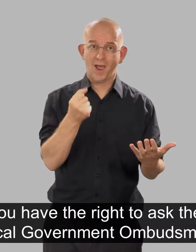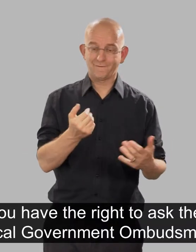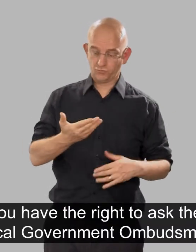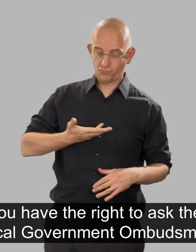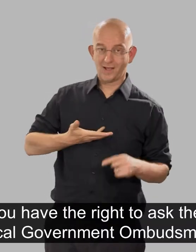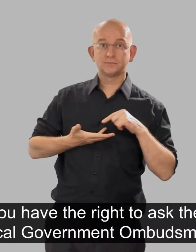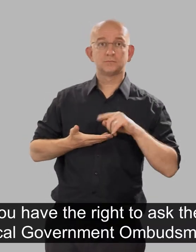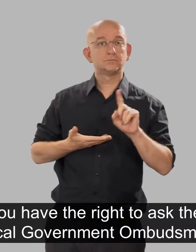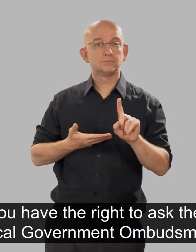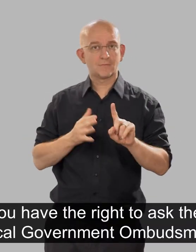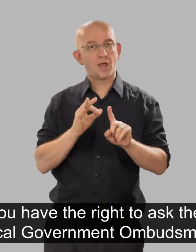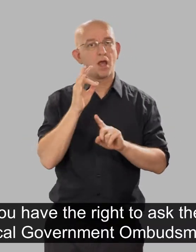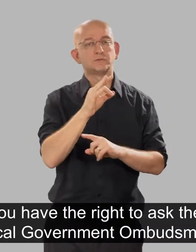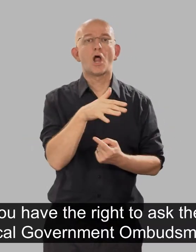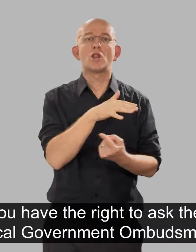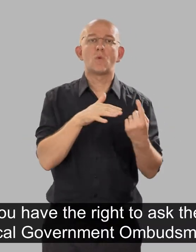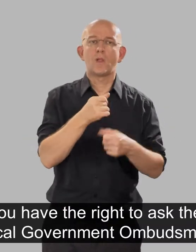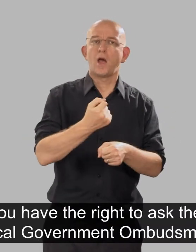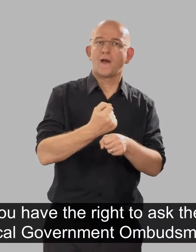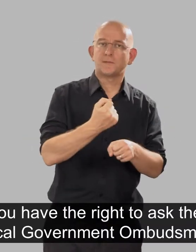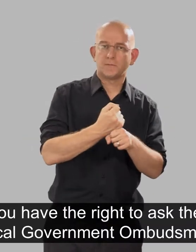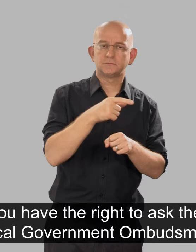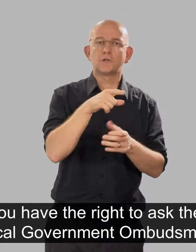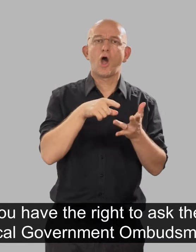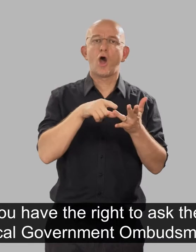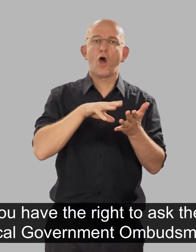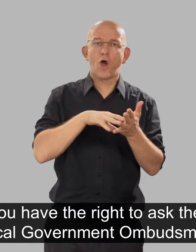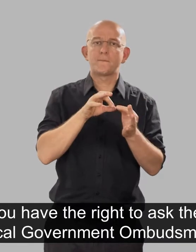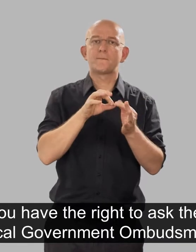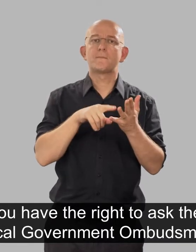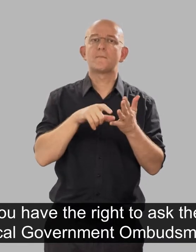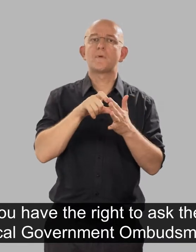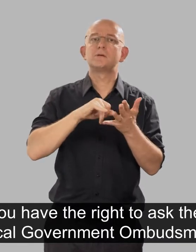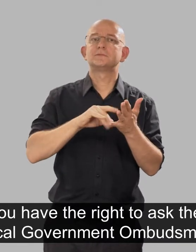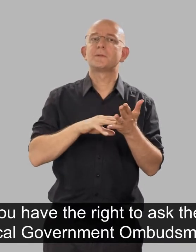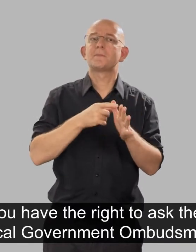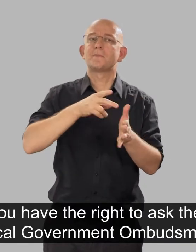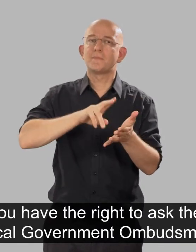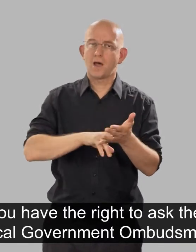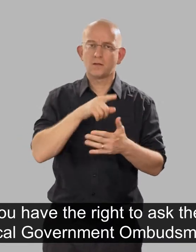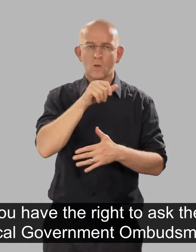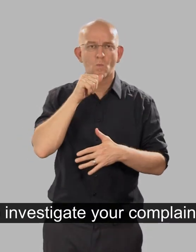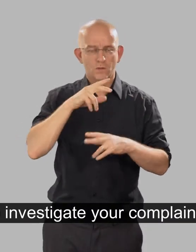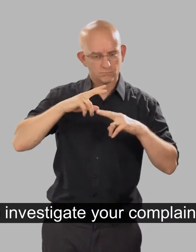you have the right to ask the local government ombudsman to investigate your